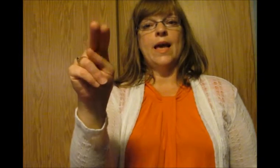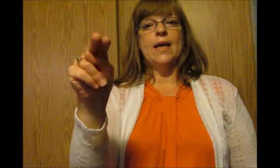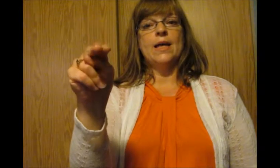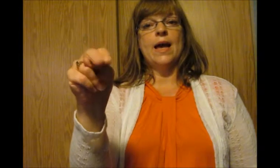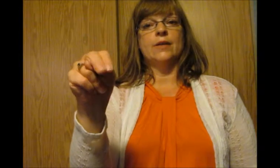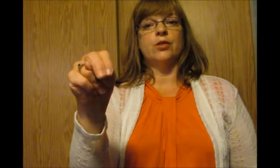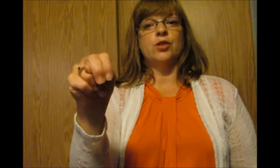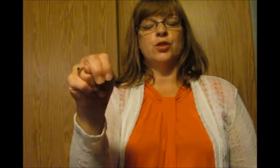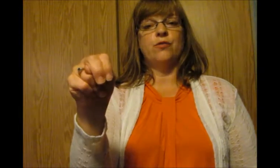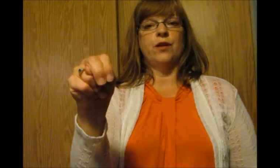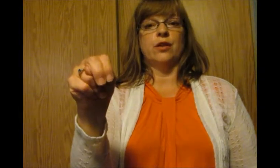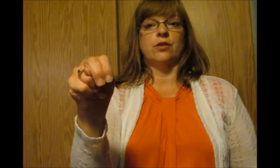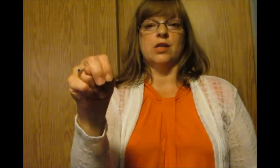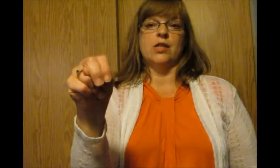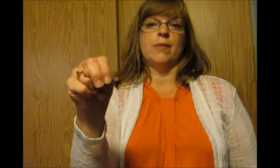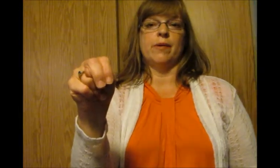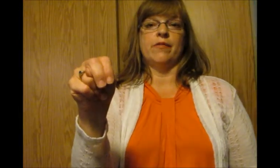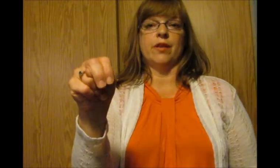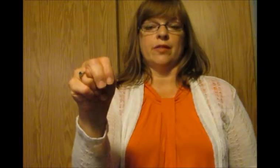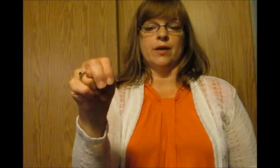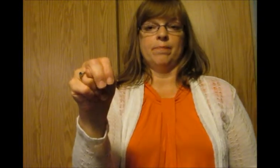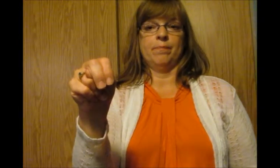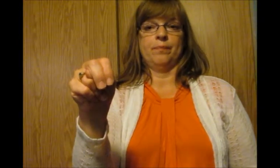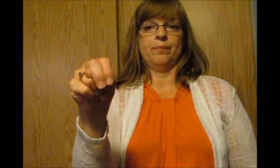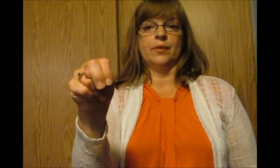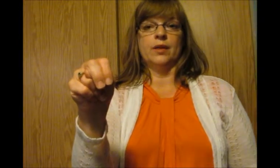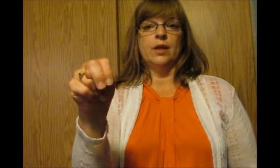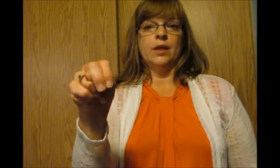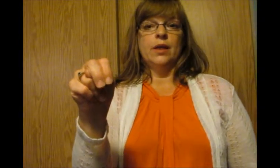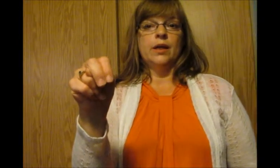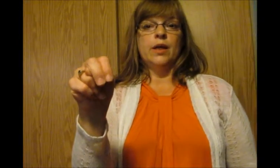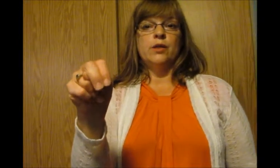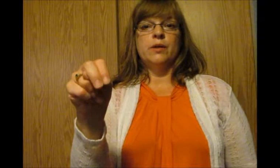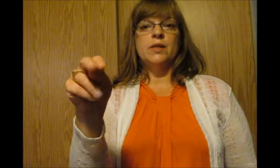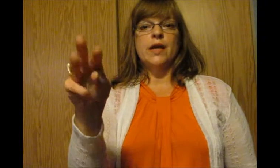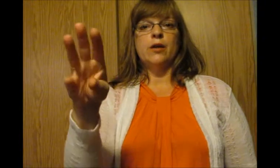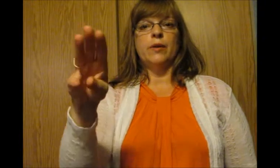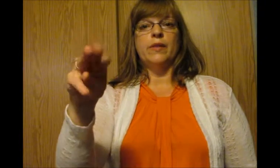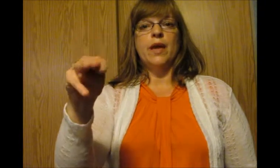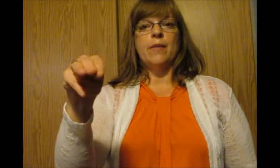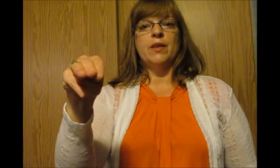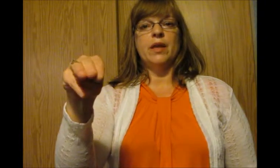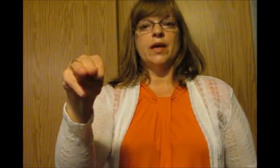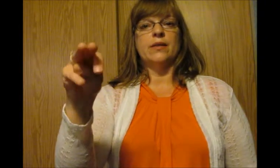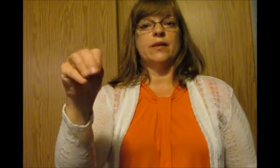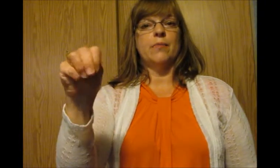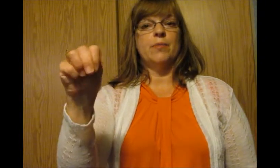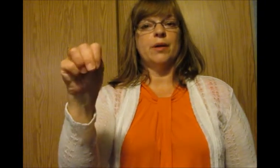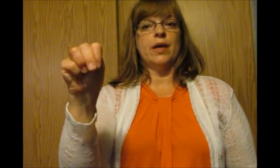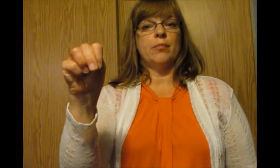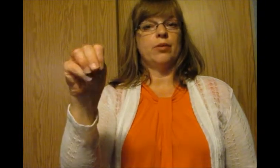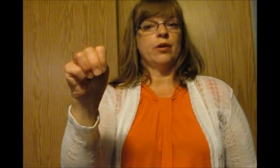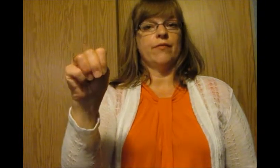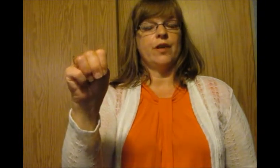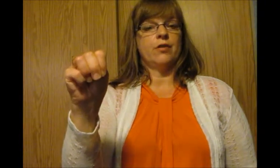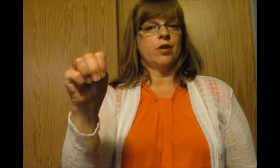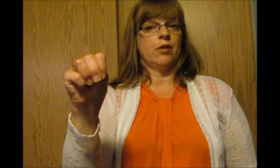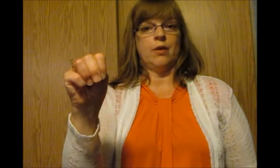N has 2 fingers on top of the thumb. Now I do want to tell you, with the M and the N, some people can't pull their fingers all the way